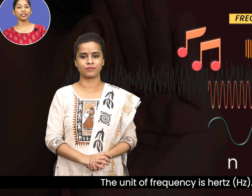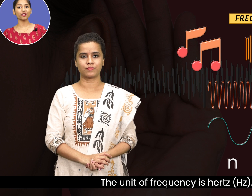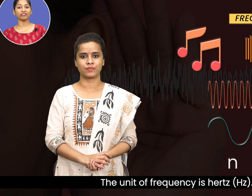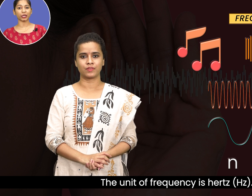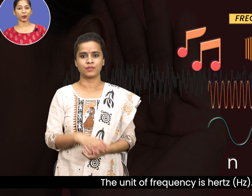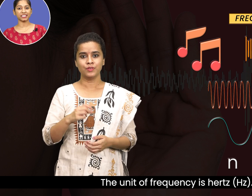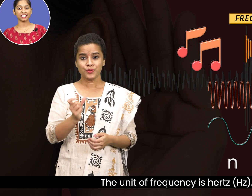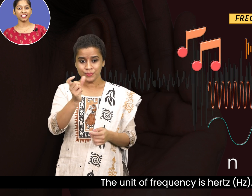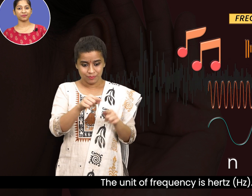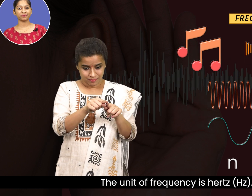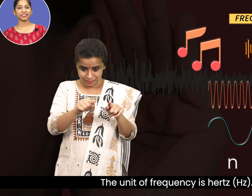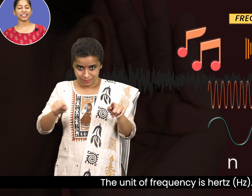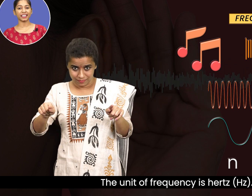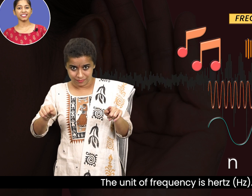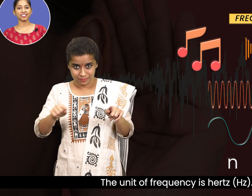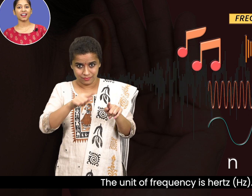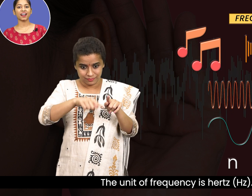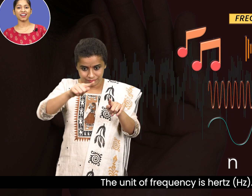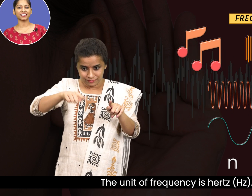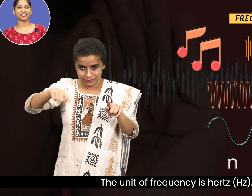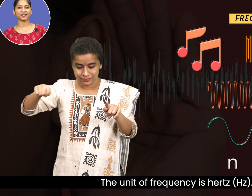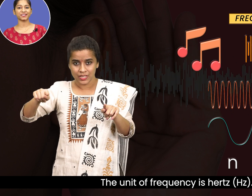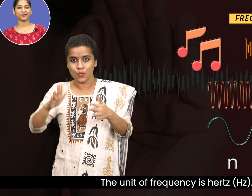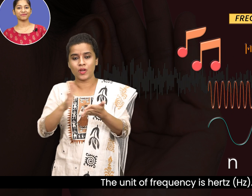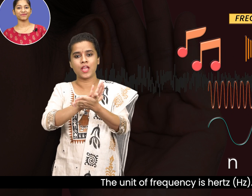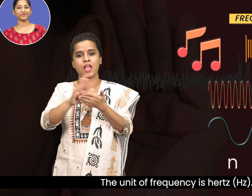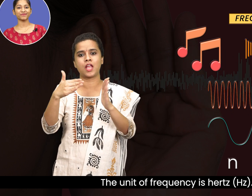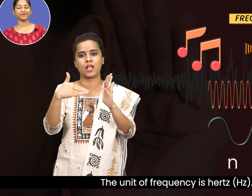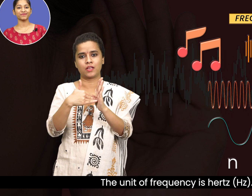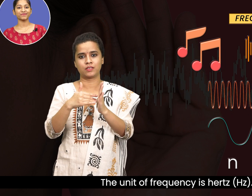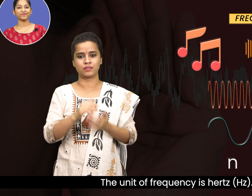The unit of frequency is hertz.